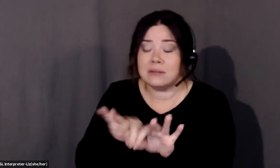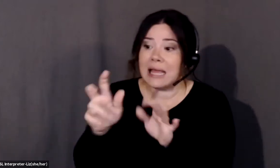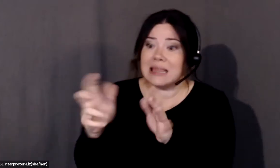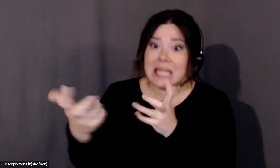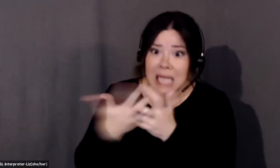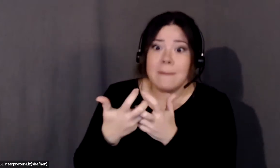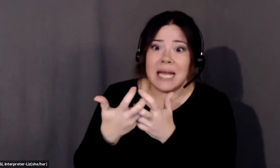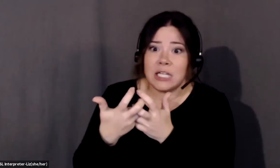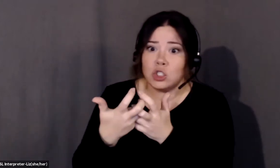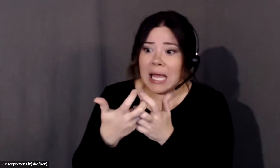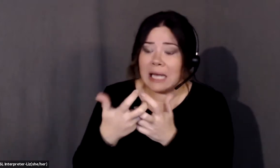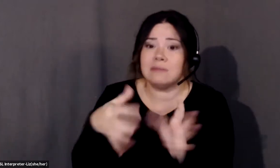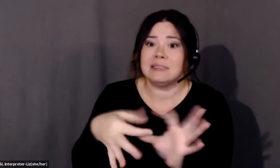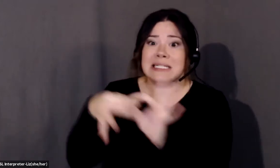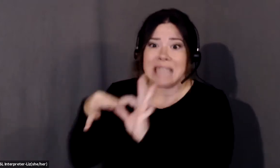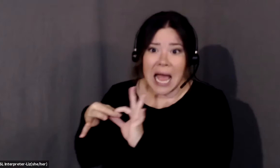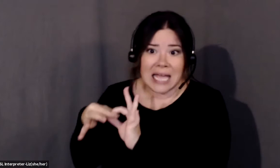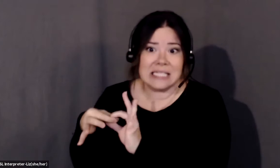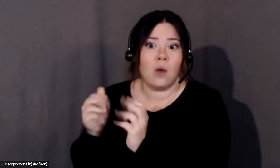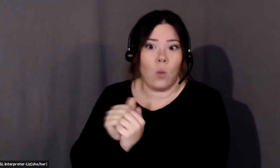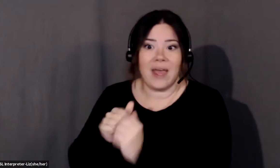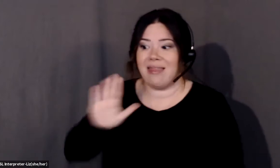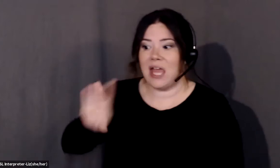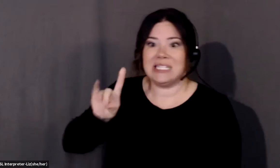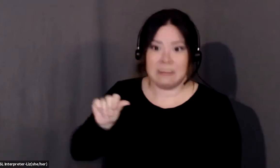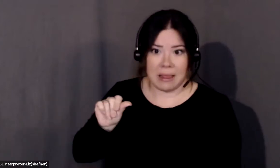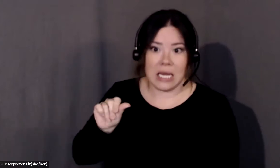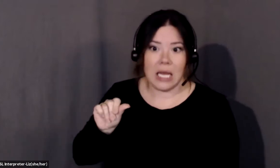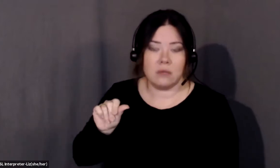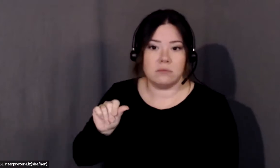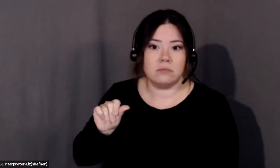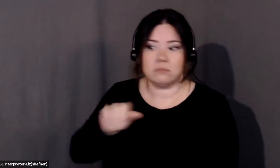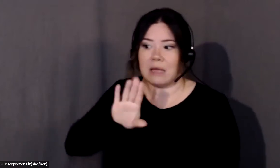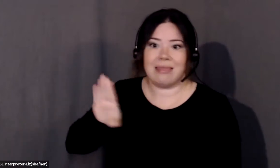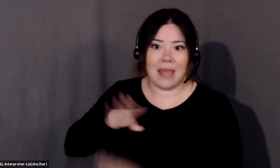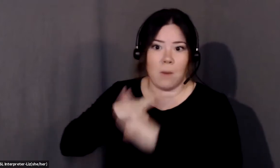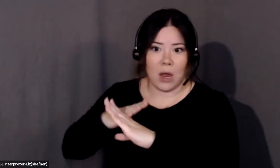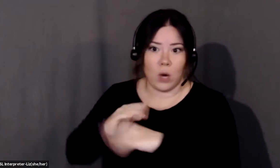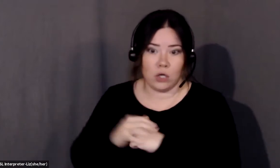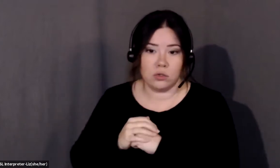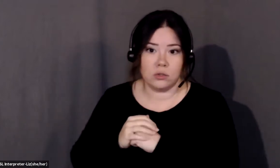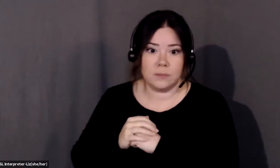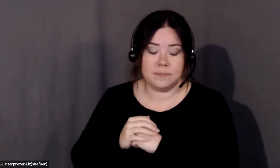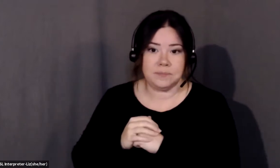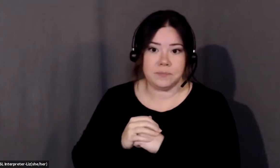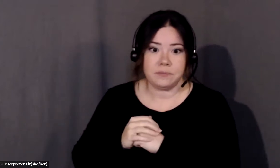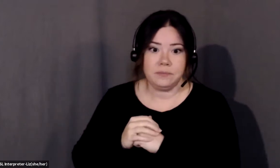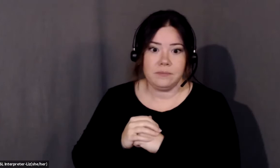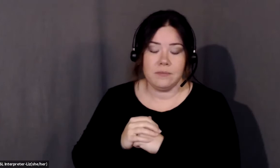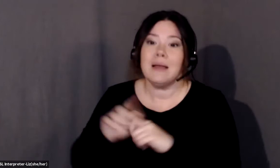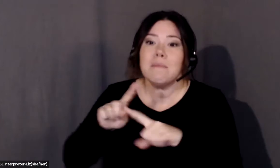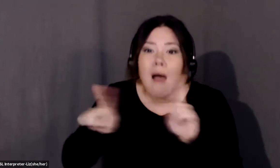tied into the disability and the barriers, but